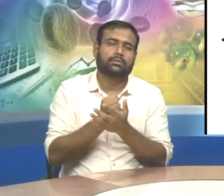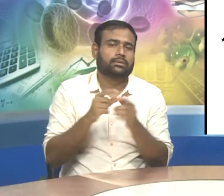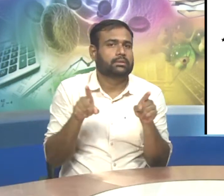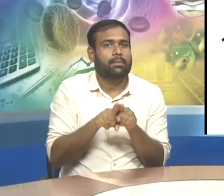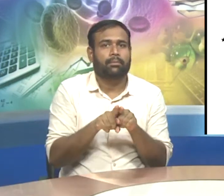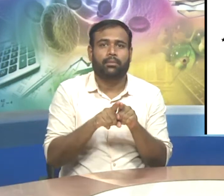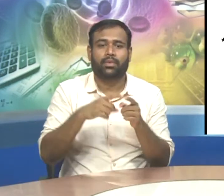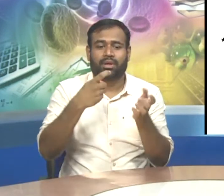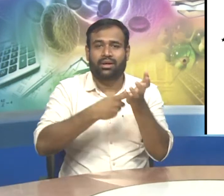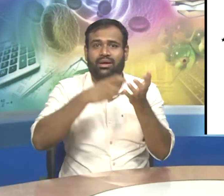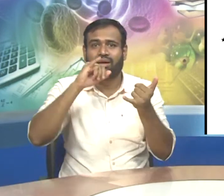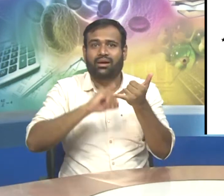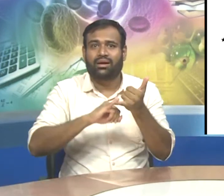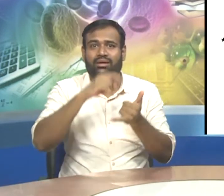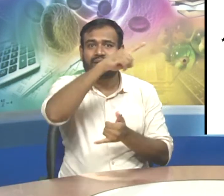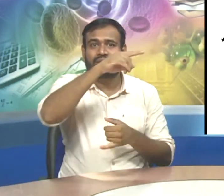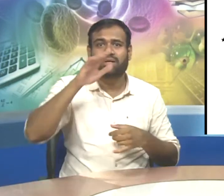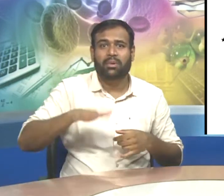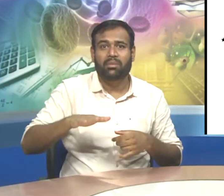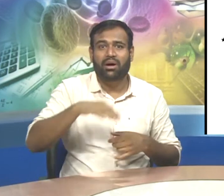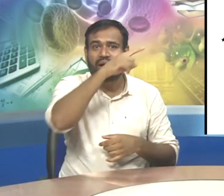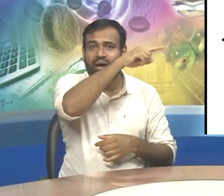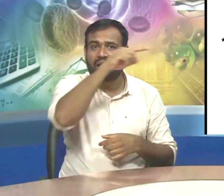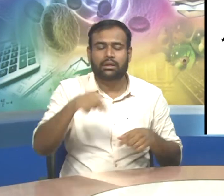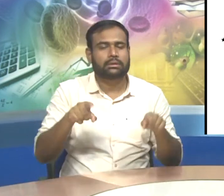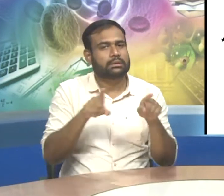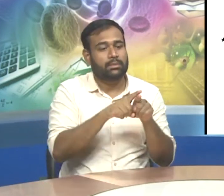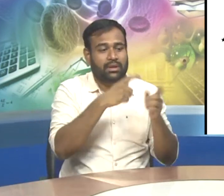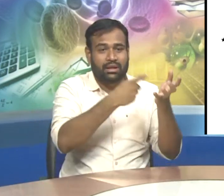Vidhan Parishad, just like Rajya Sabha, is a permanent house.